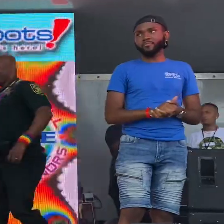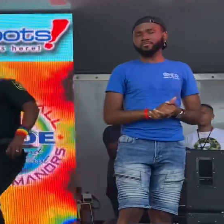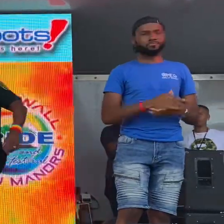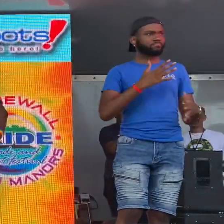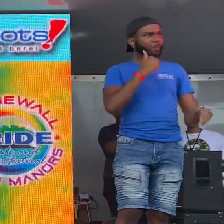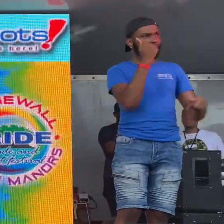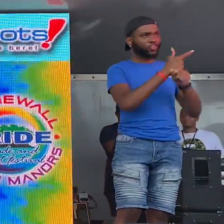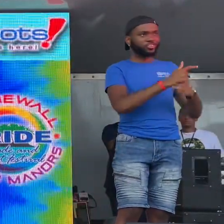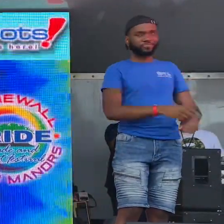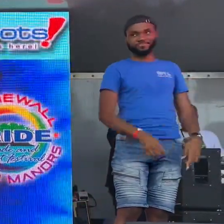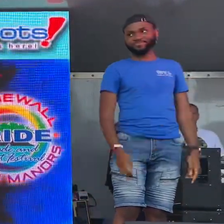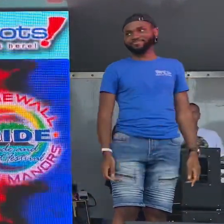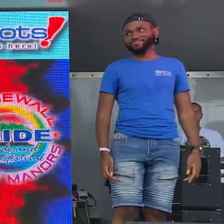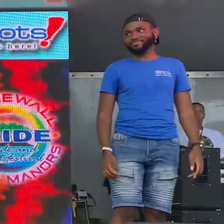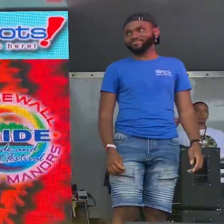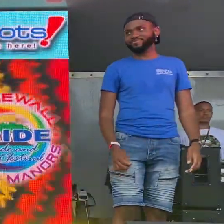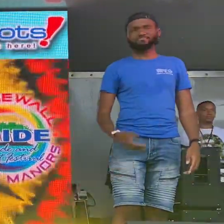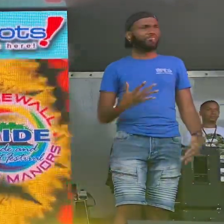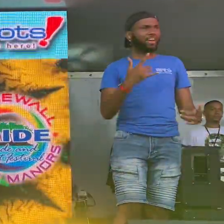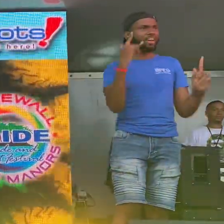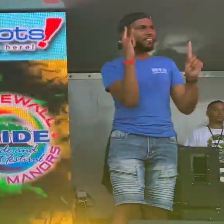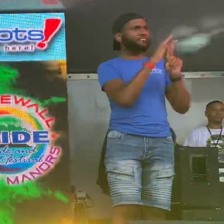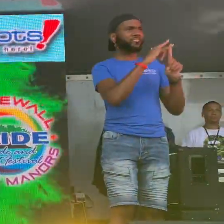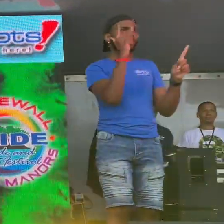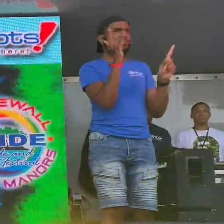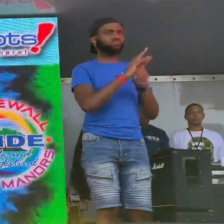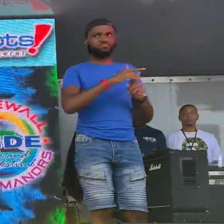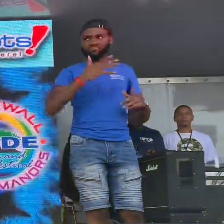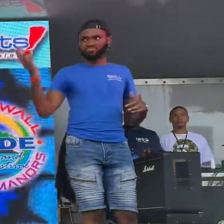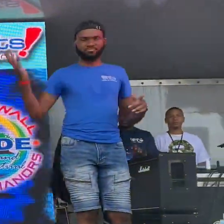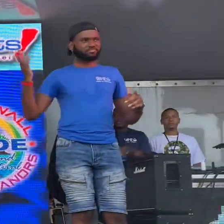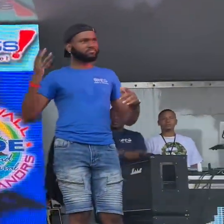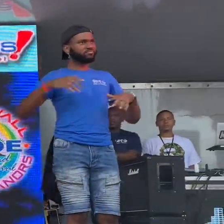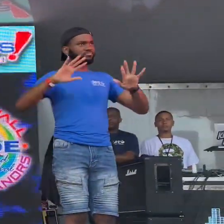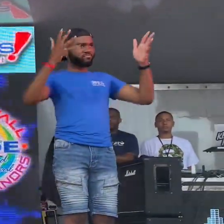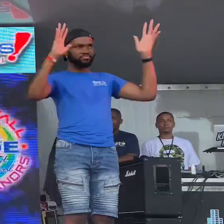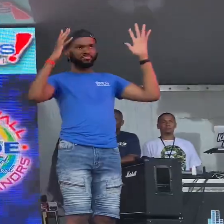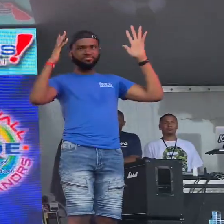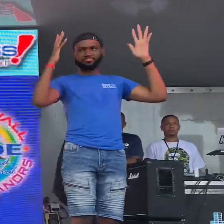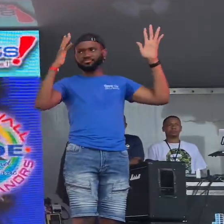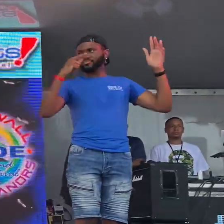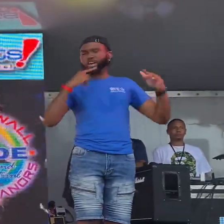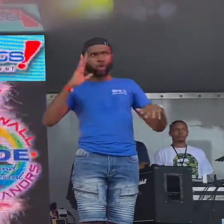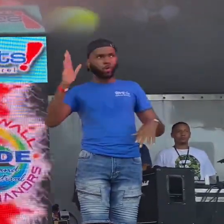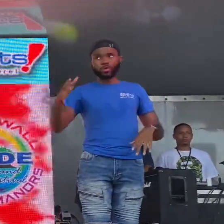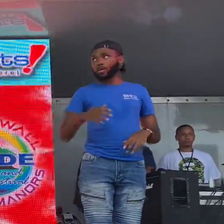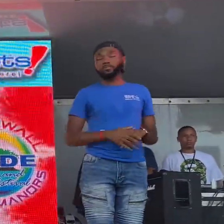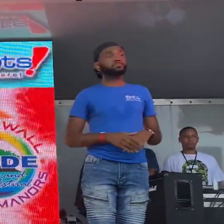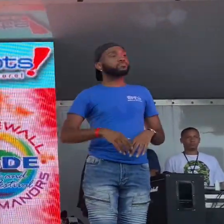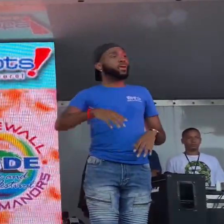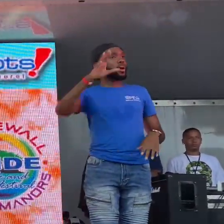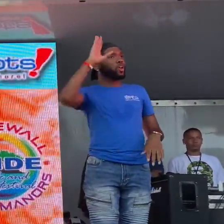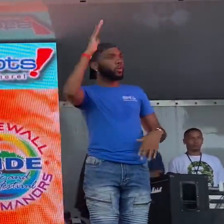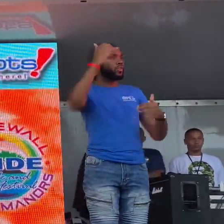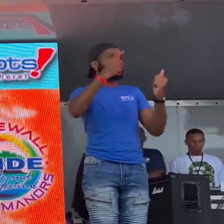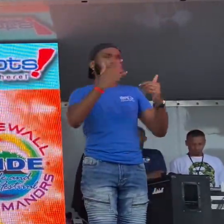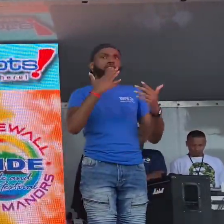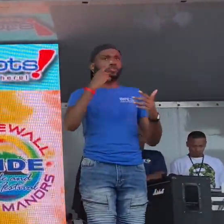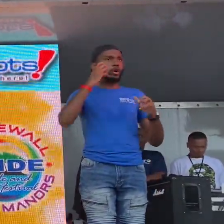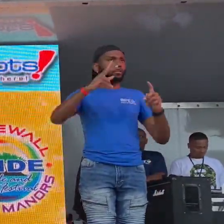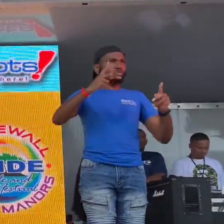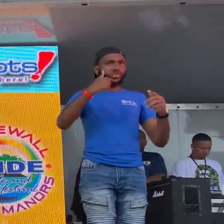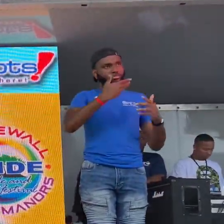My brother. Love this guy. Sheriff Tony in the building. Say hello, everybody. Hello, everybody. Thanks for an opportunity to come out and say